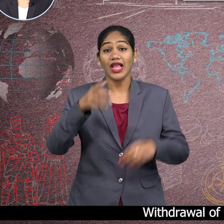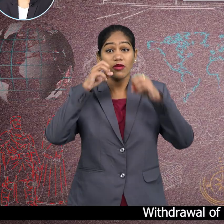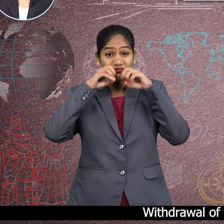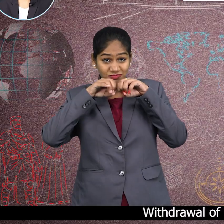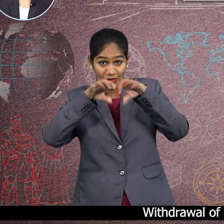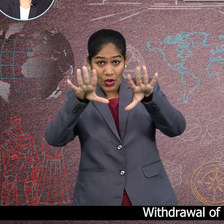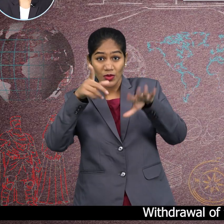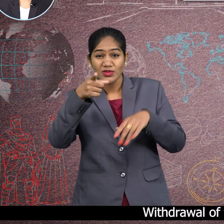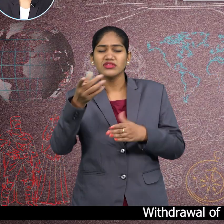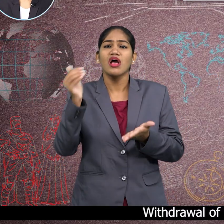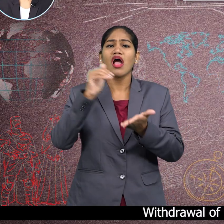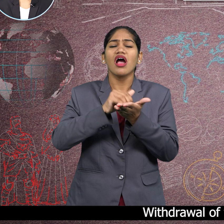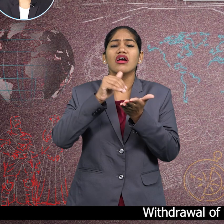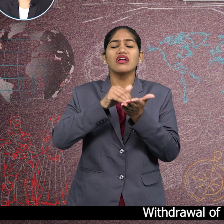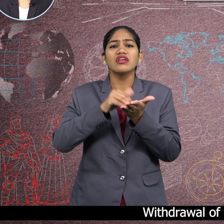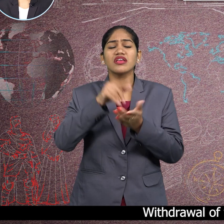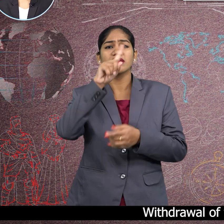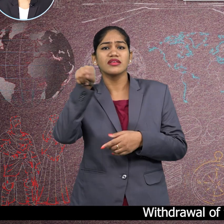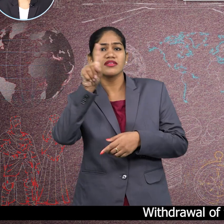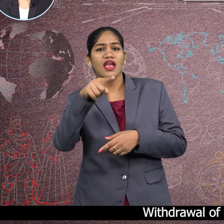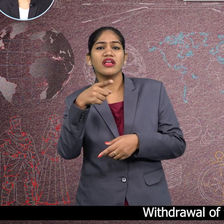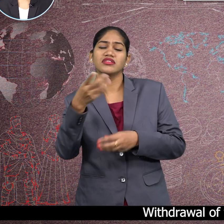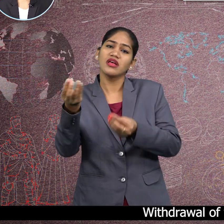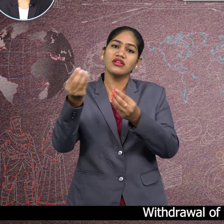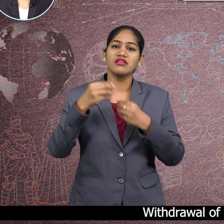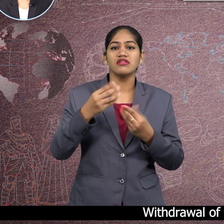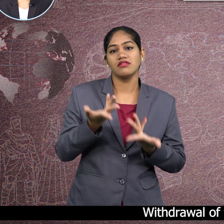Withdrawal of the announcement.